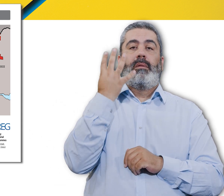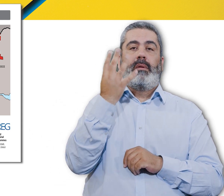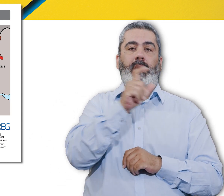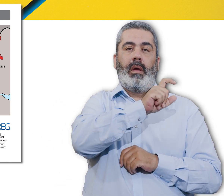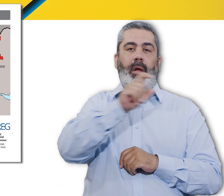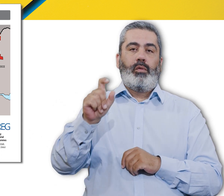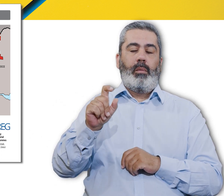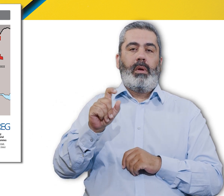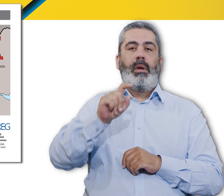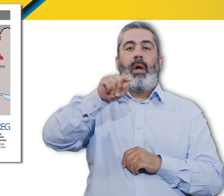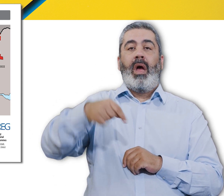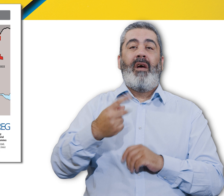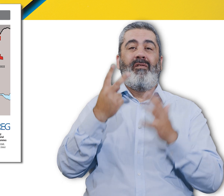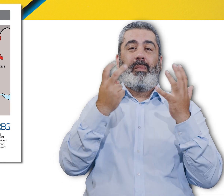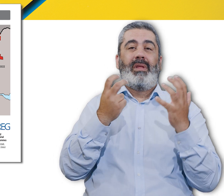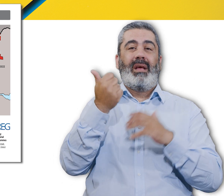€55.07673, out of which